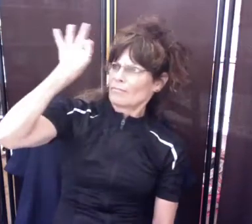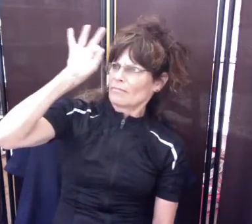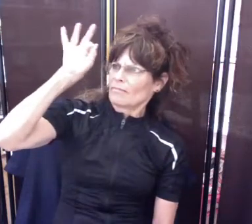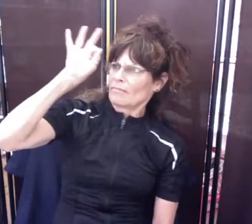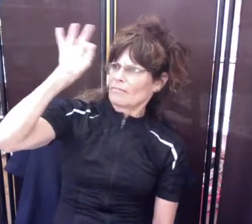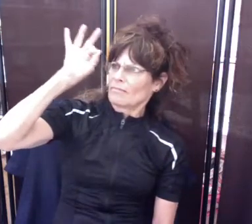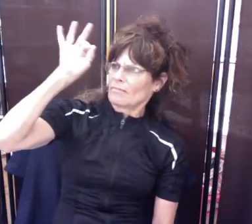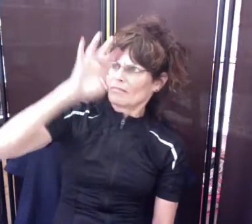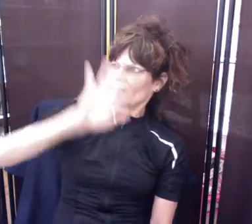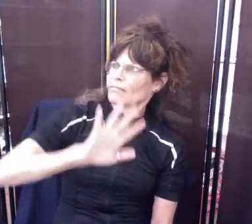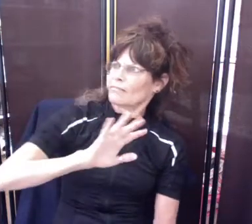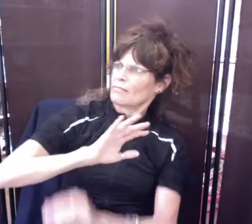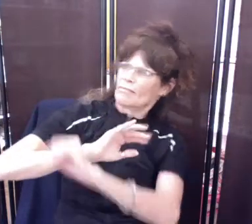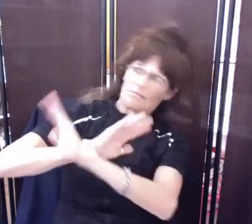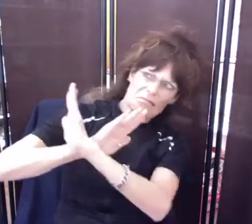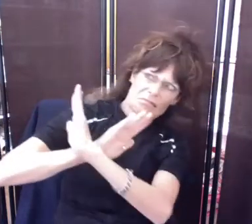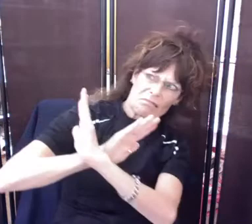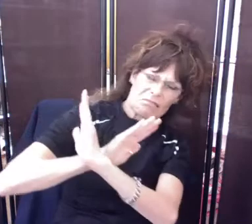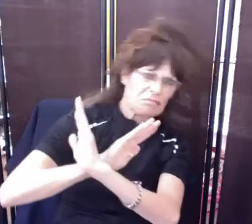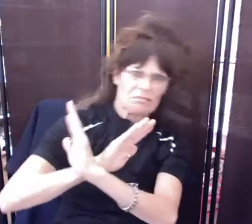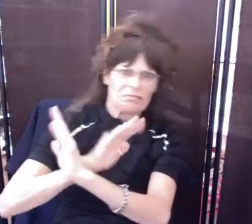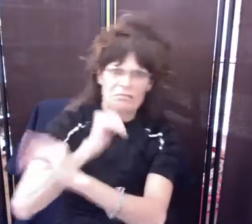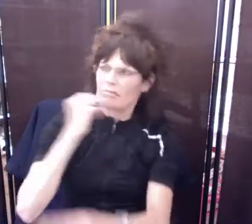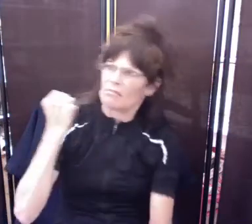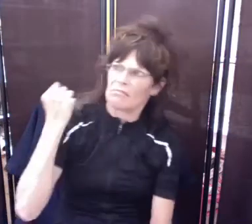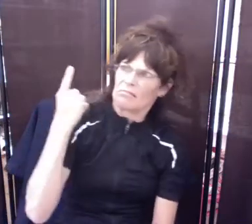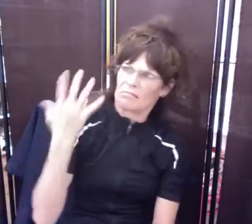been able to conceptualize that it was the alcohol.